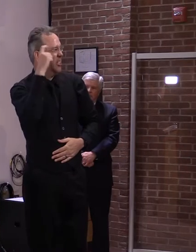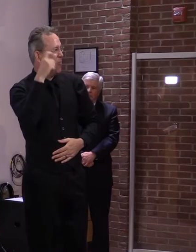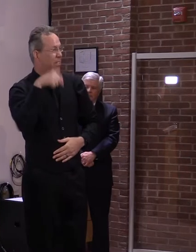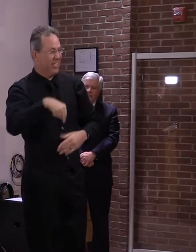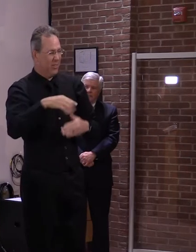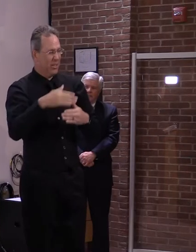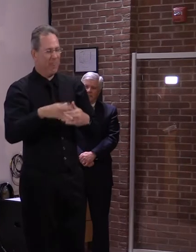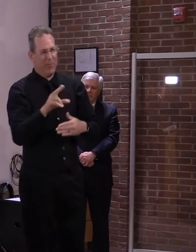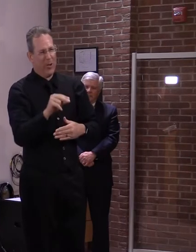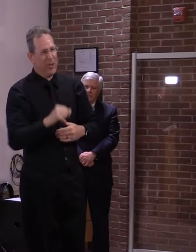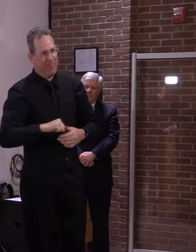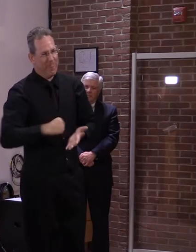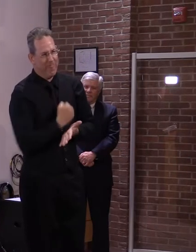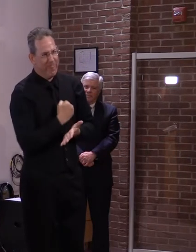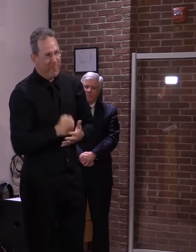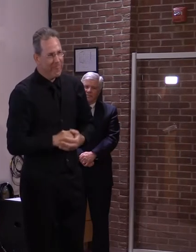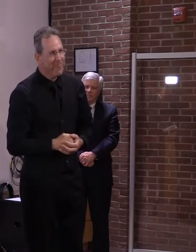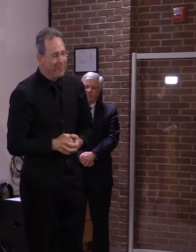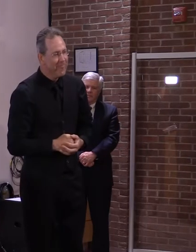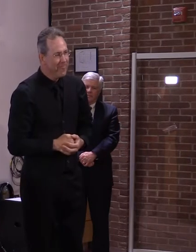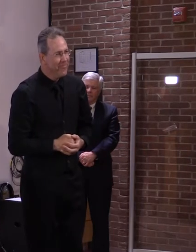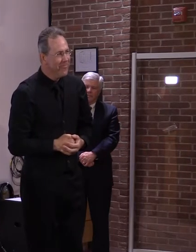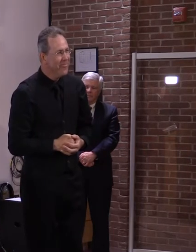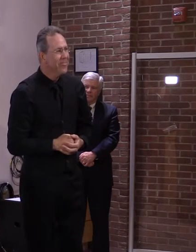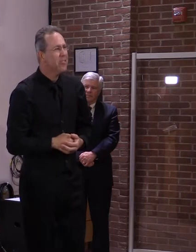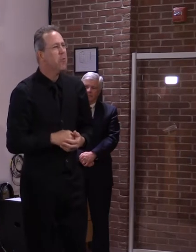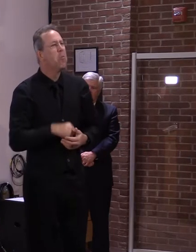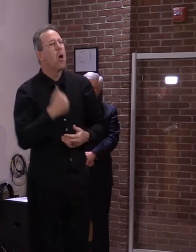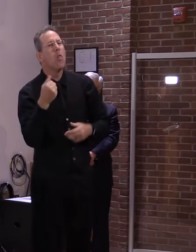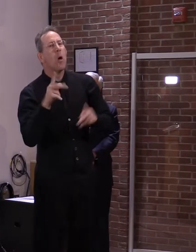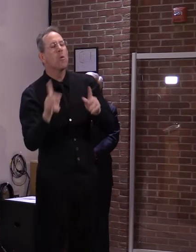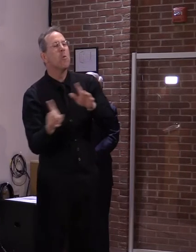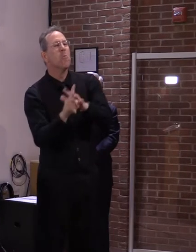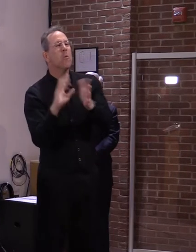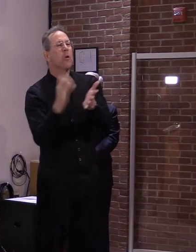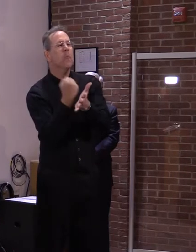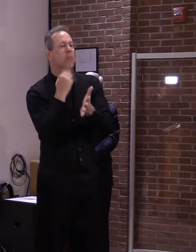So we'll wait for another opportunity.